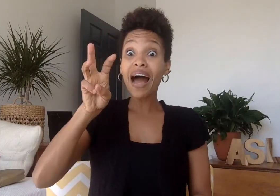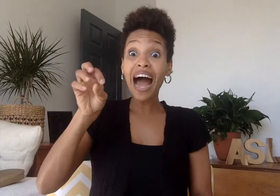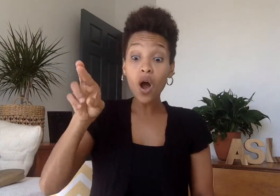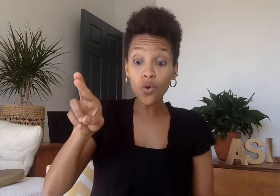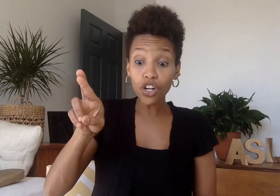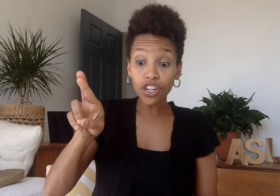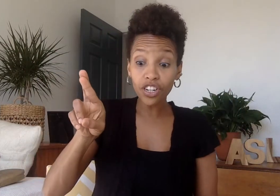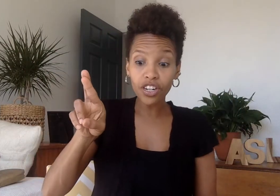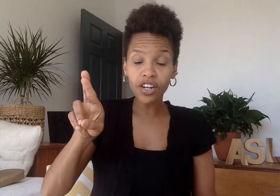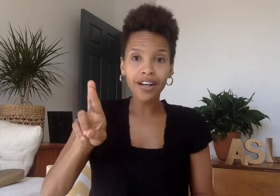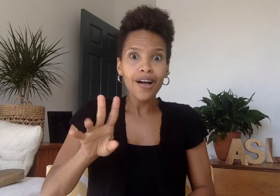Power.